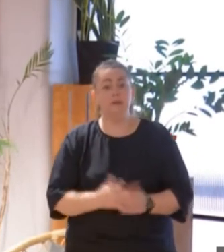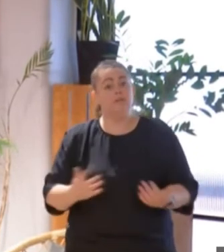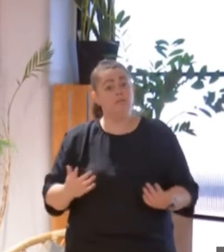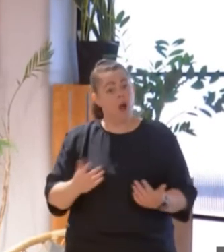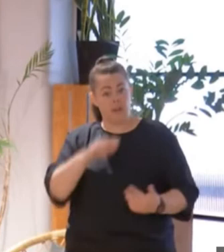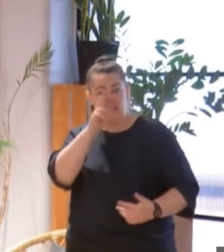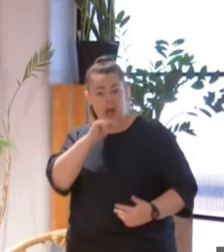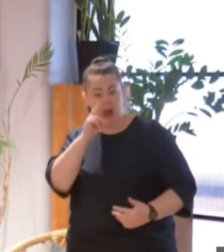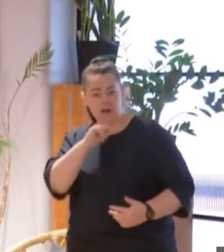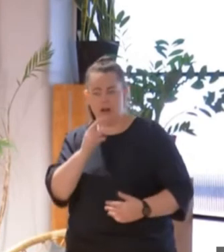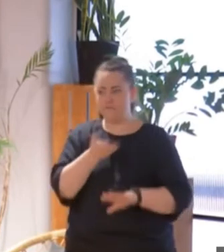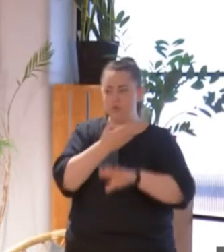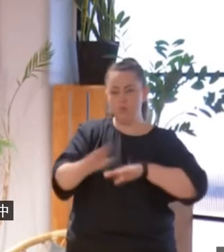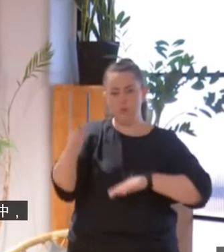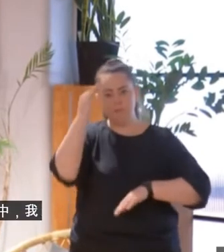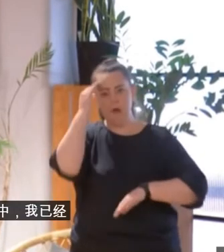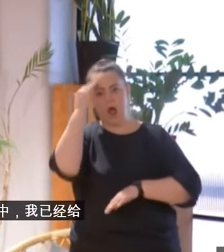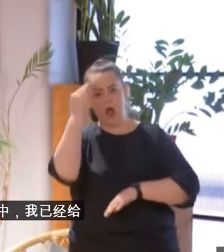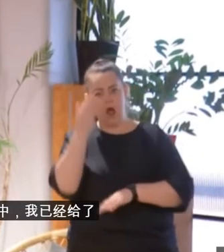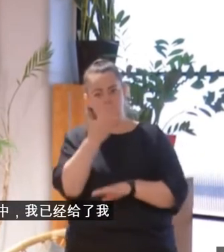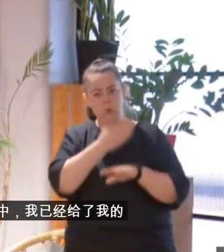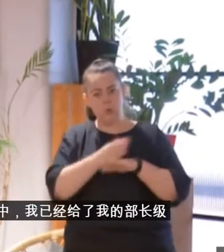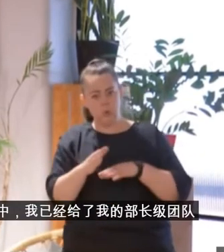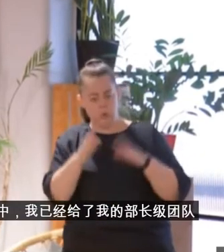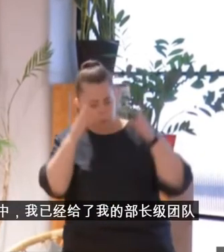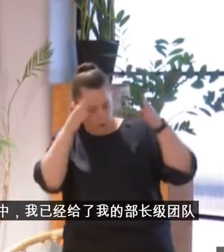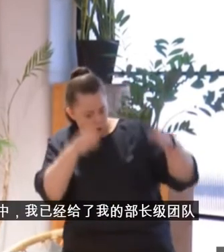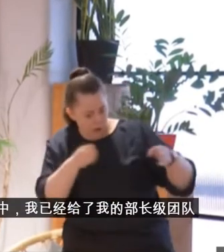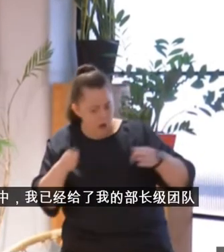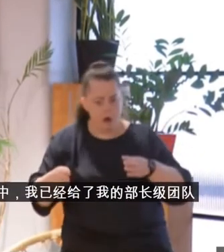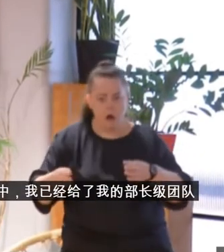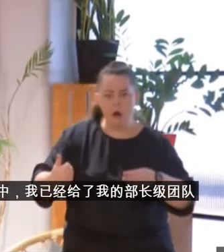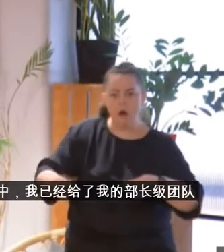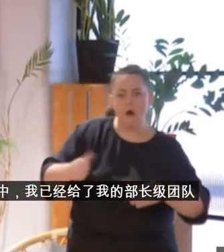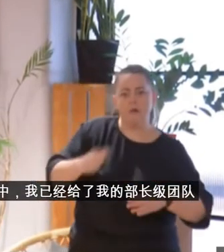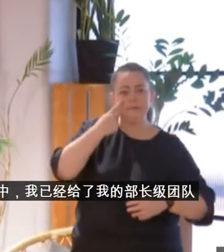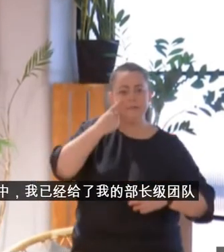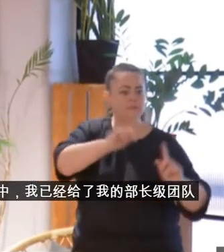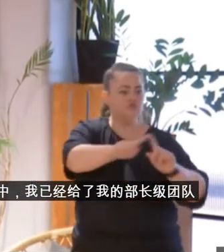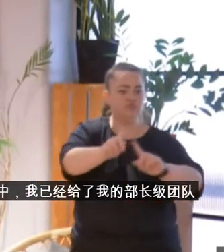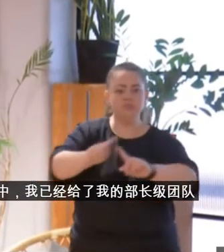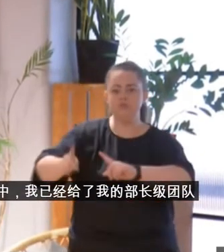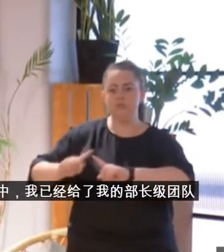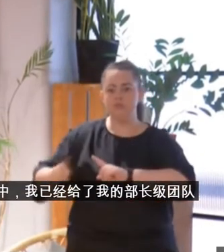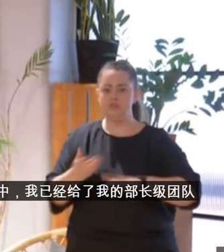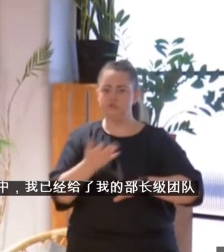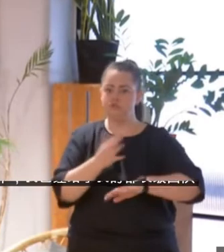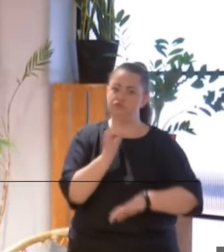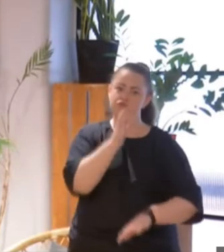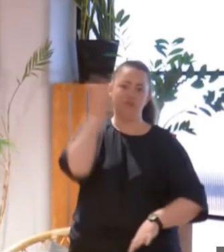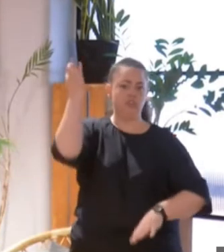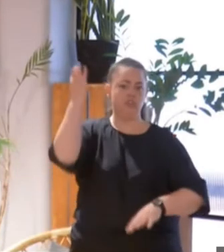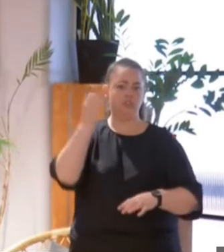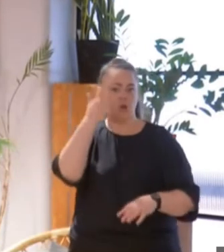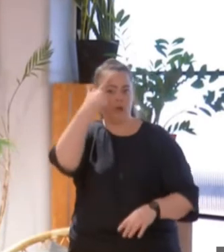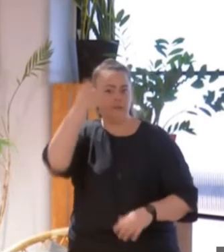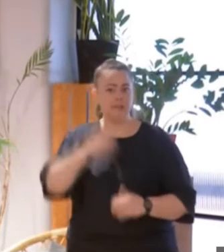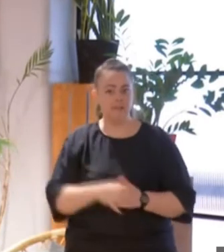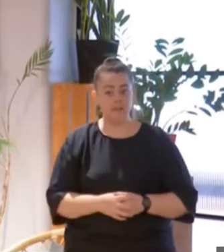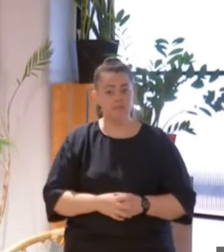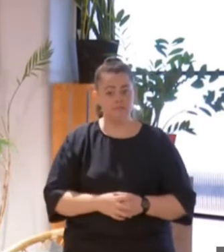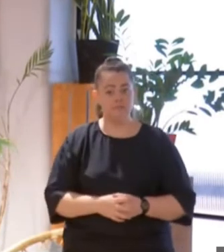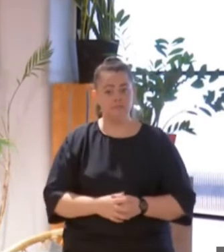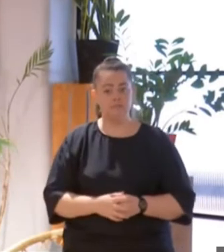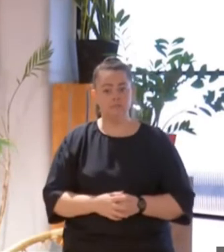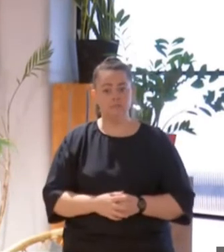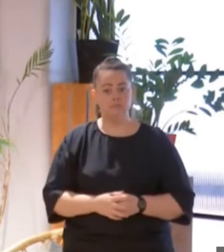given my ministerial team as we move through. And I want people to be looking, going